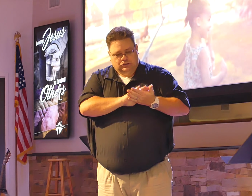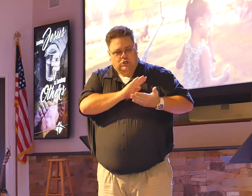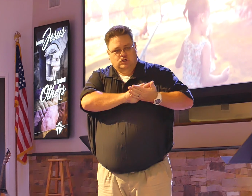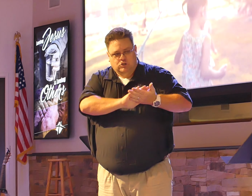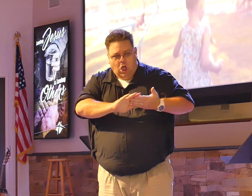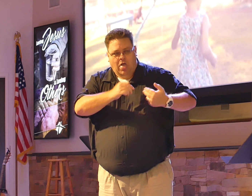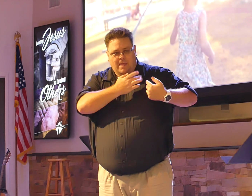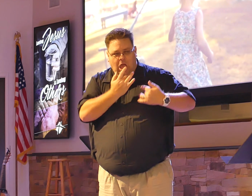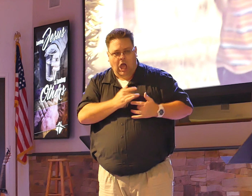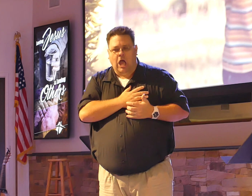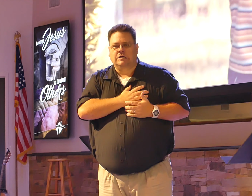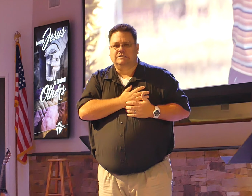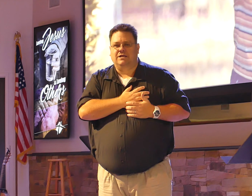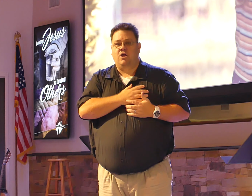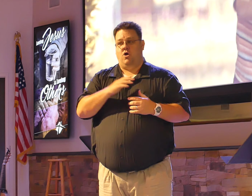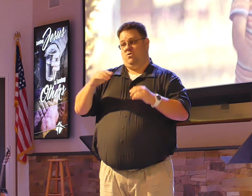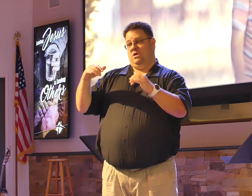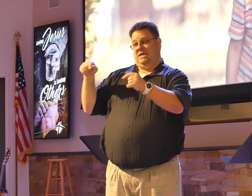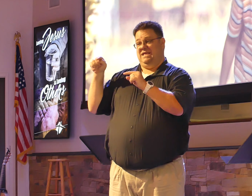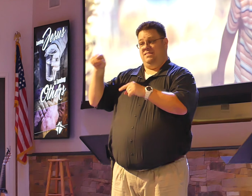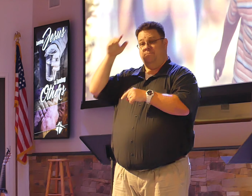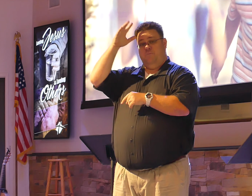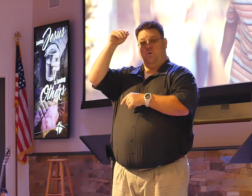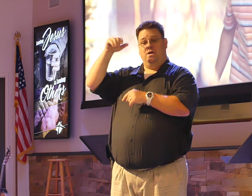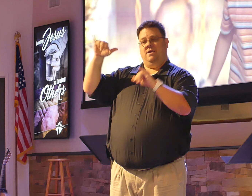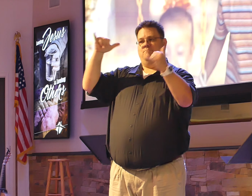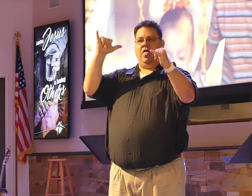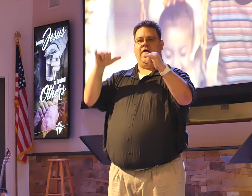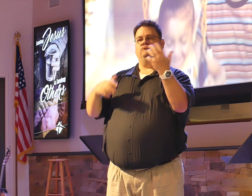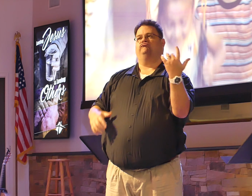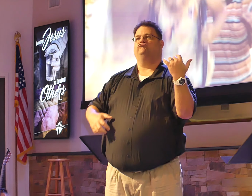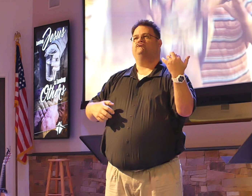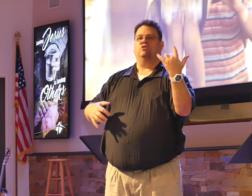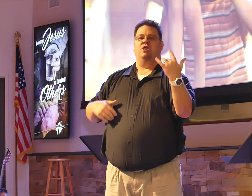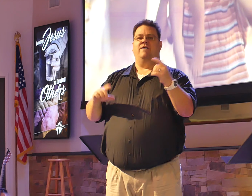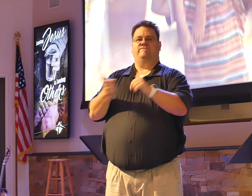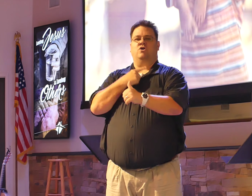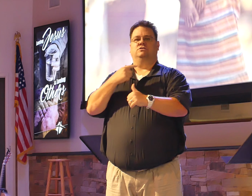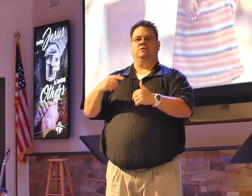plays his first concert with his new band, he'll look to your face in the crowd.